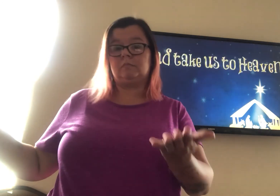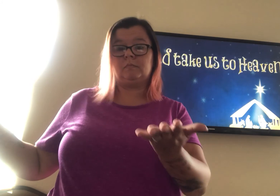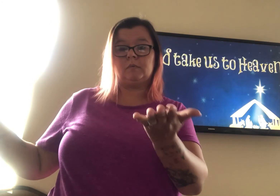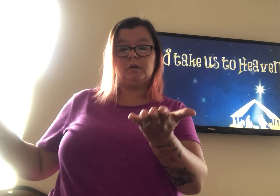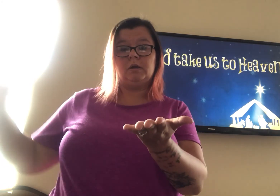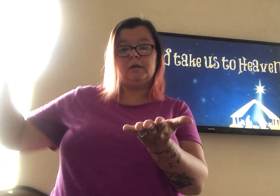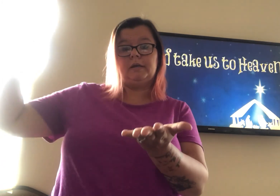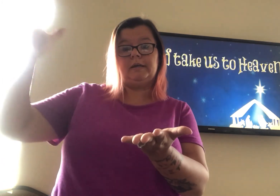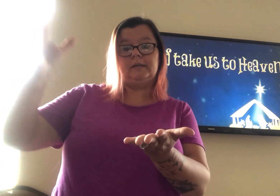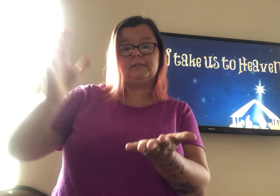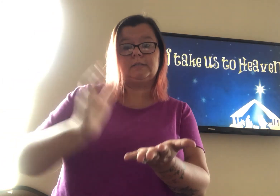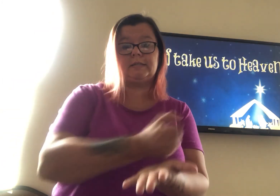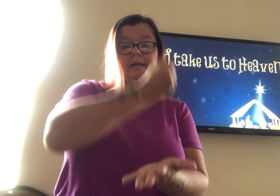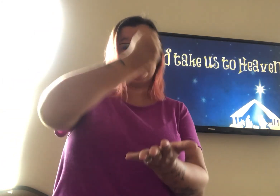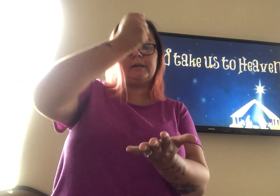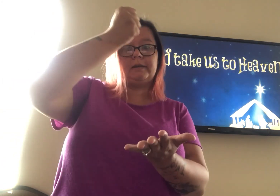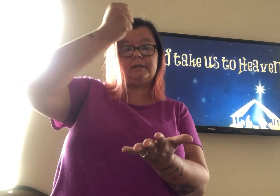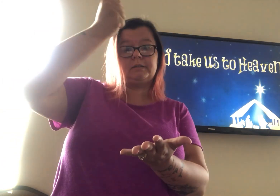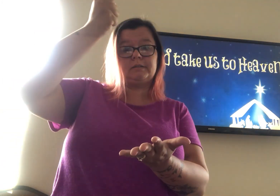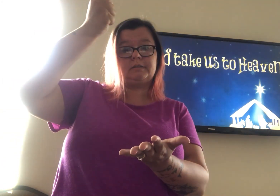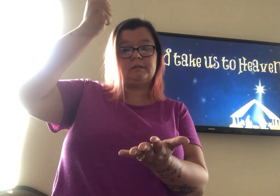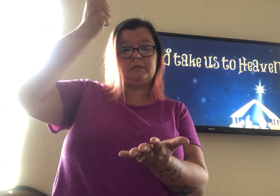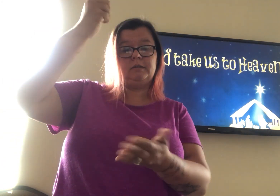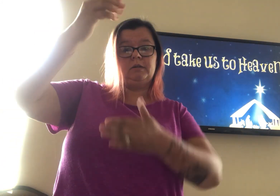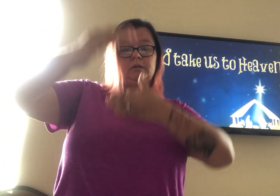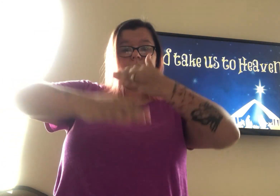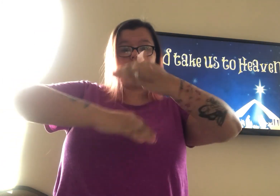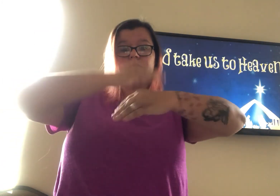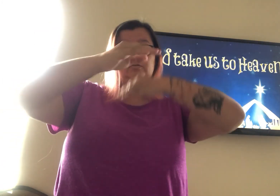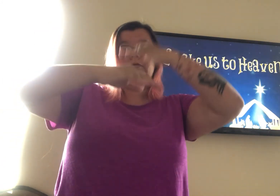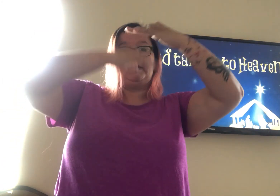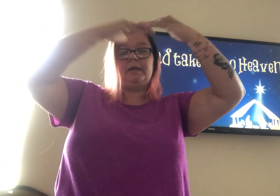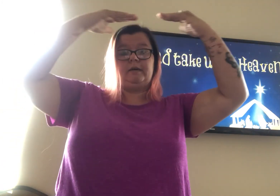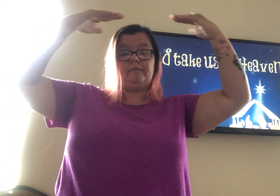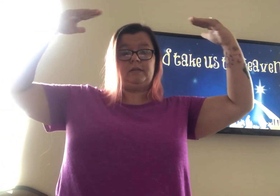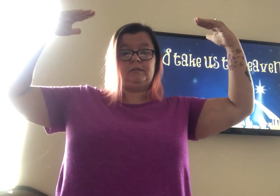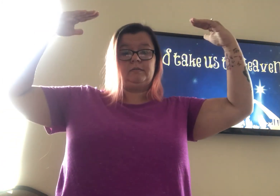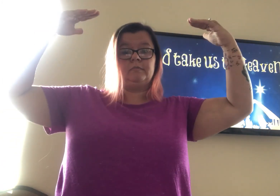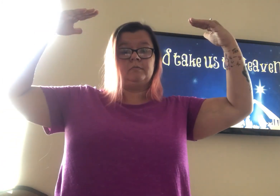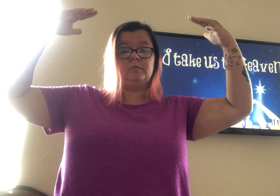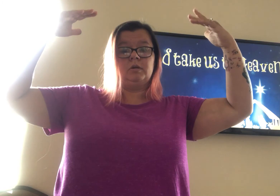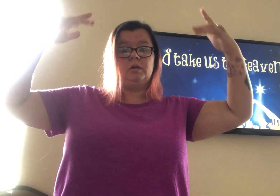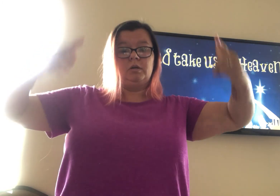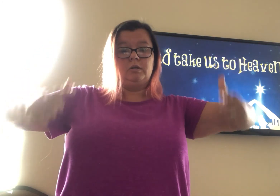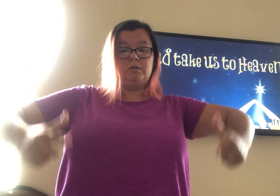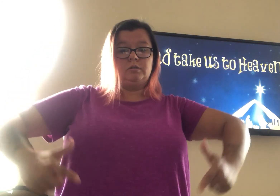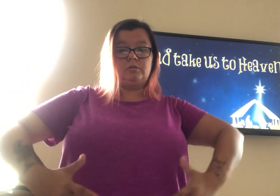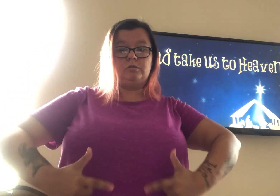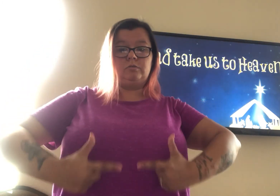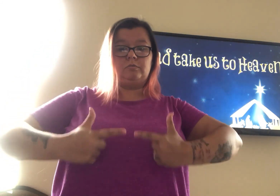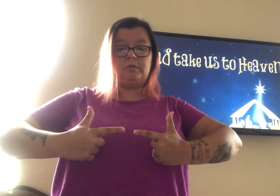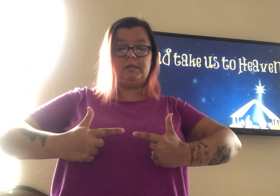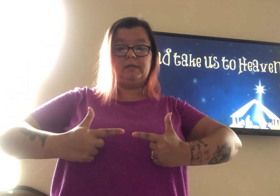And take us to heaven to live